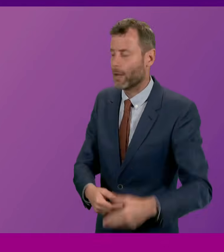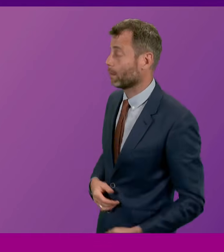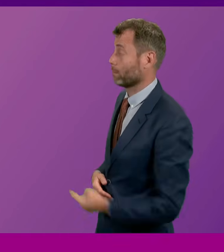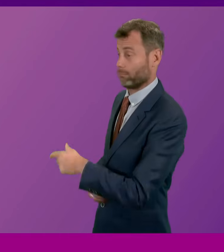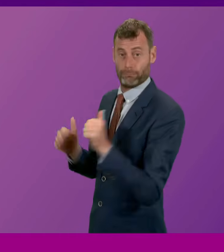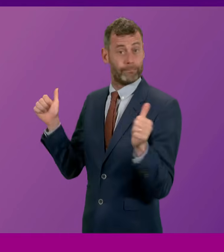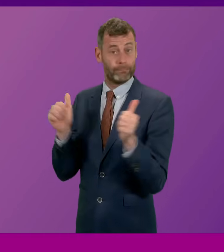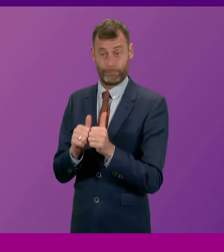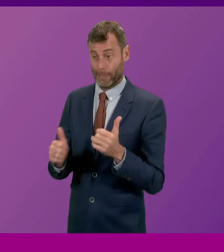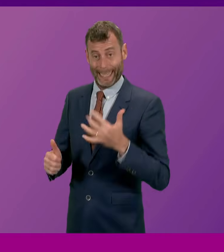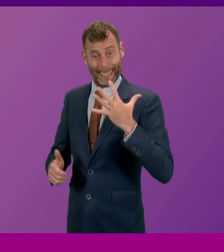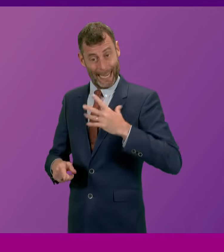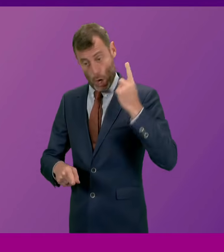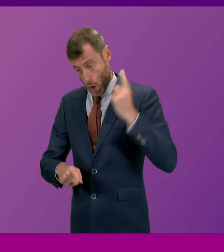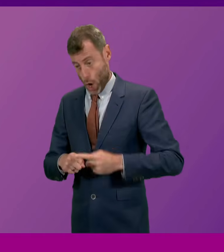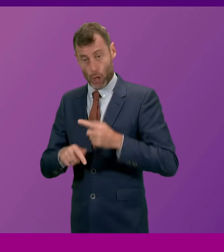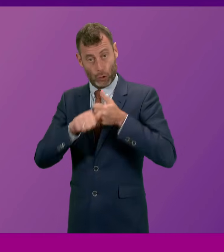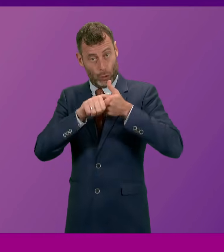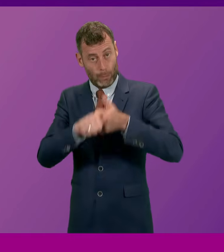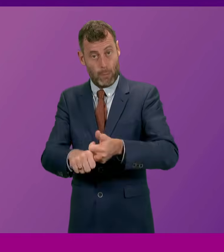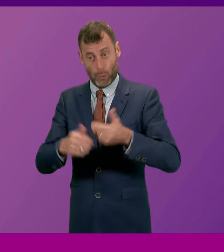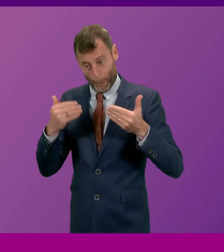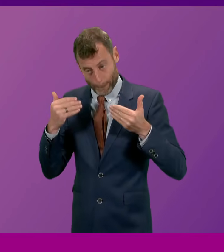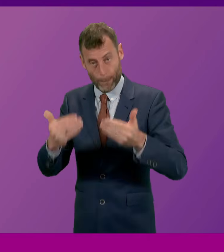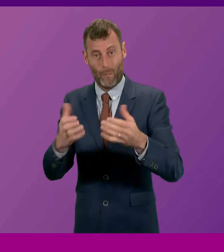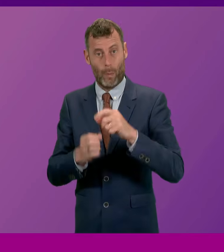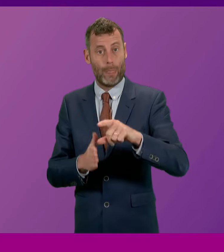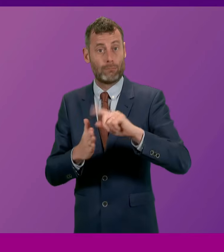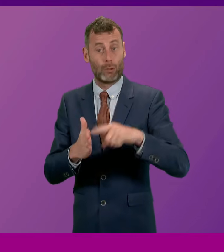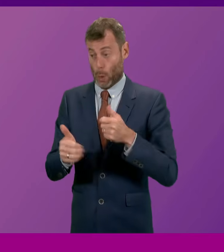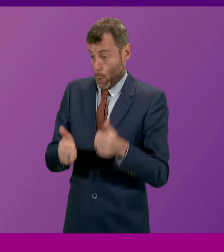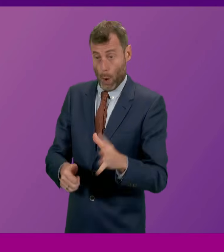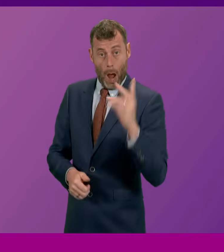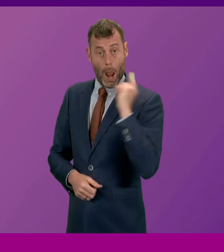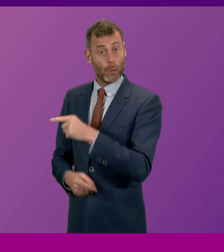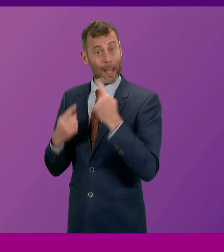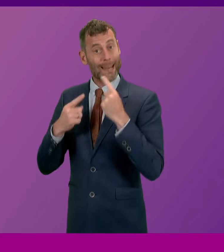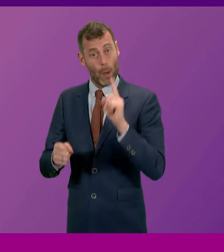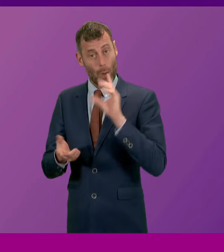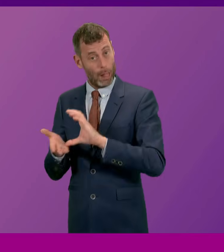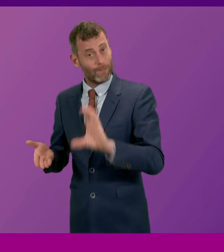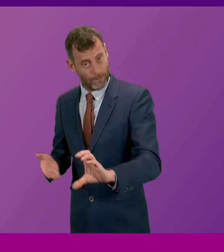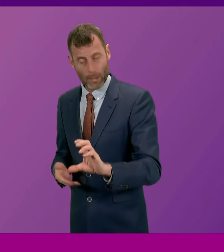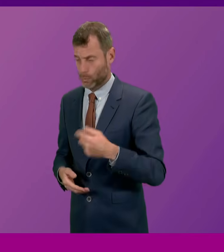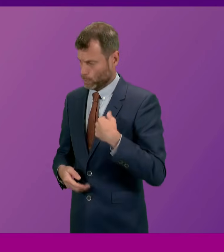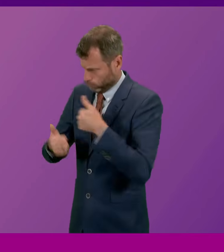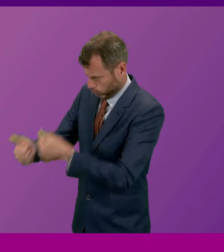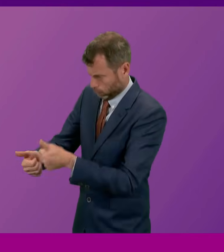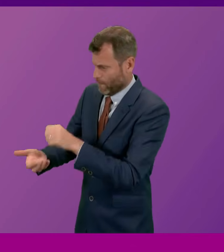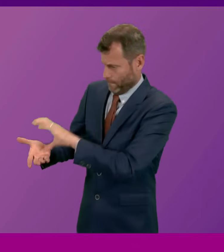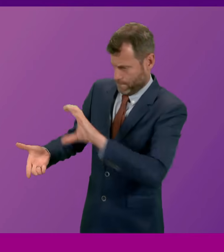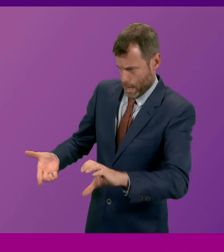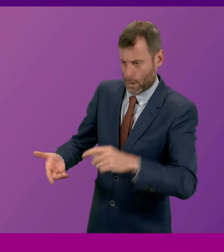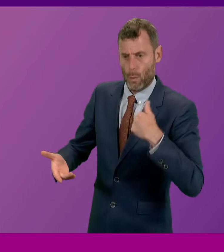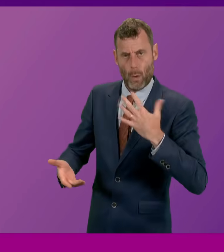have urgent progress and support for this project. I welcome the announcement that was made last week. The Scottish Government will play our part in ensuring that we